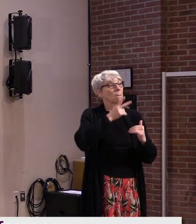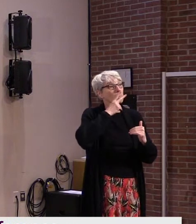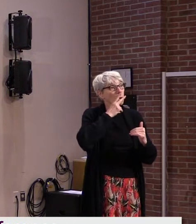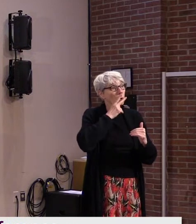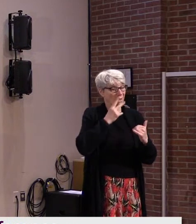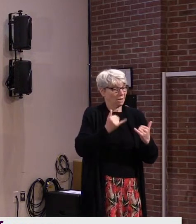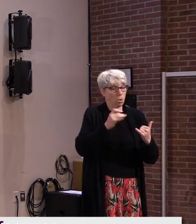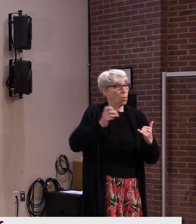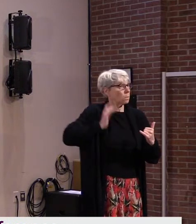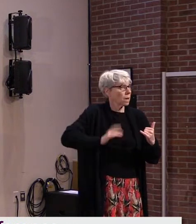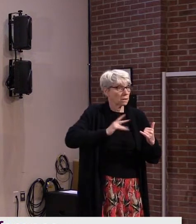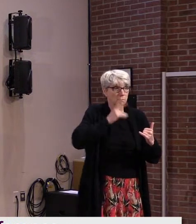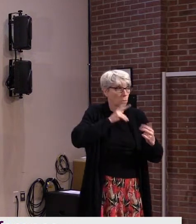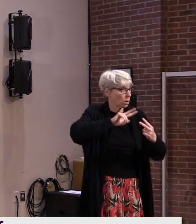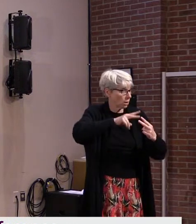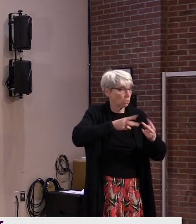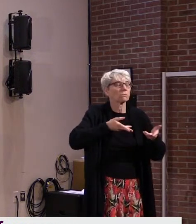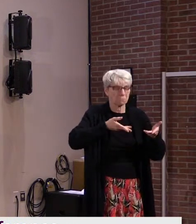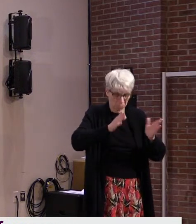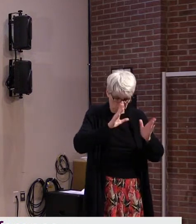current or past,